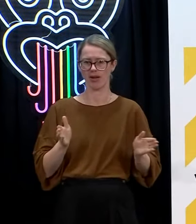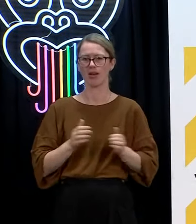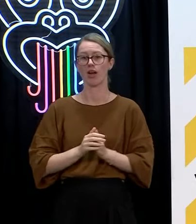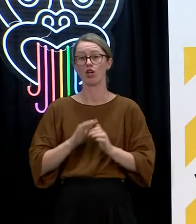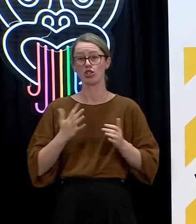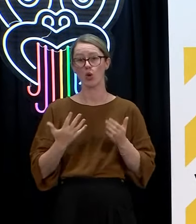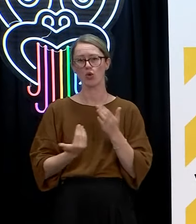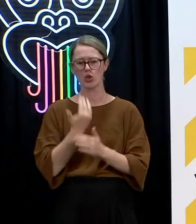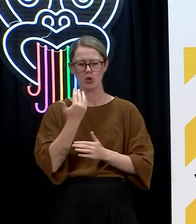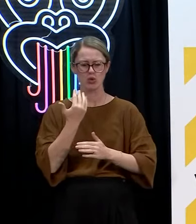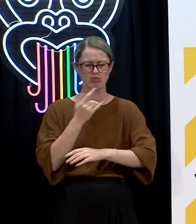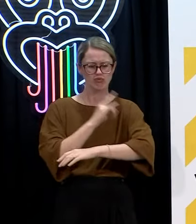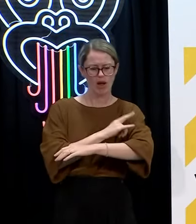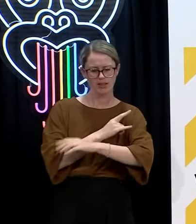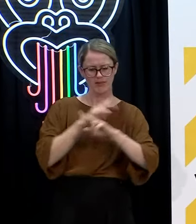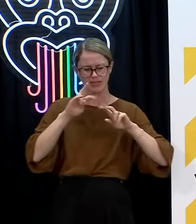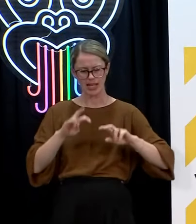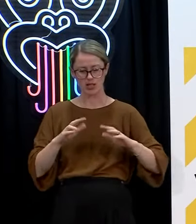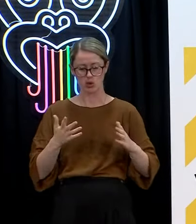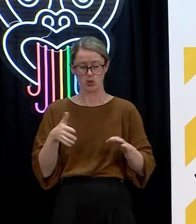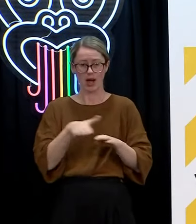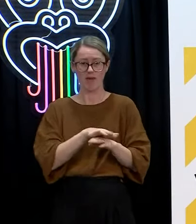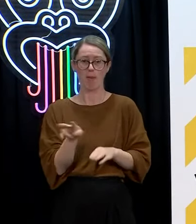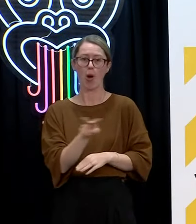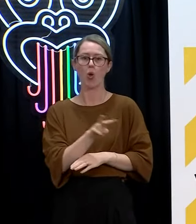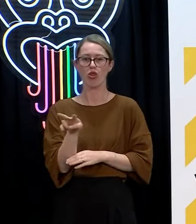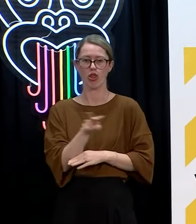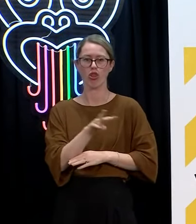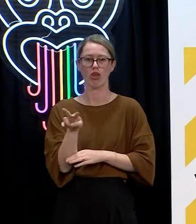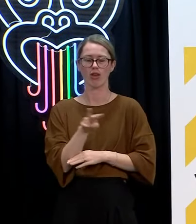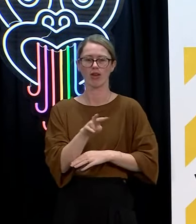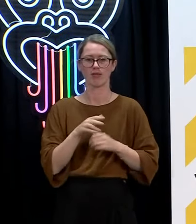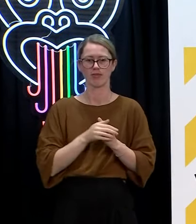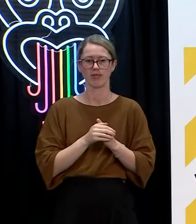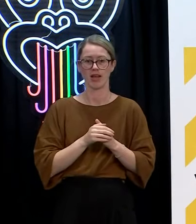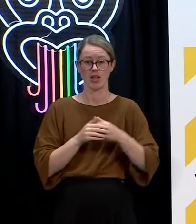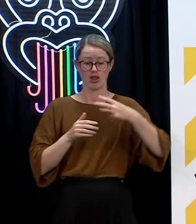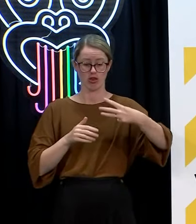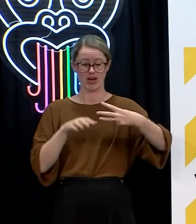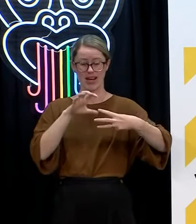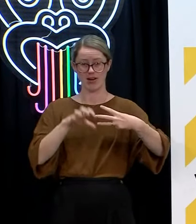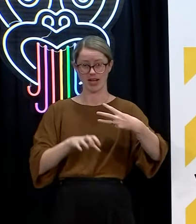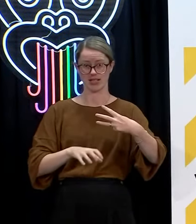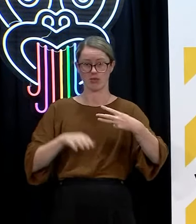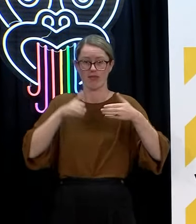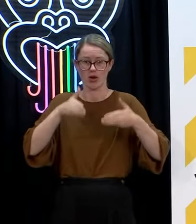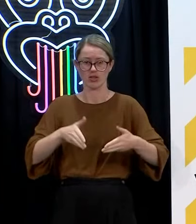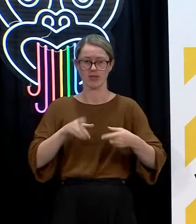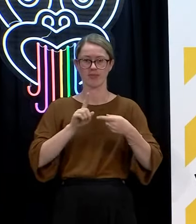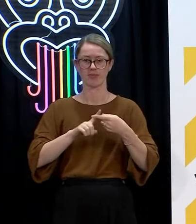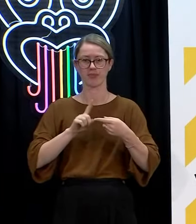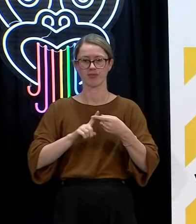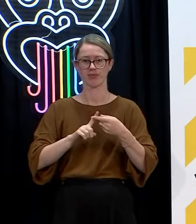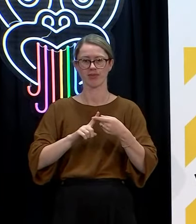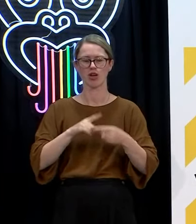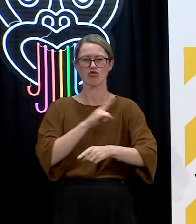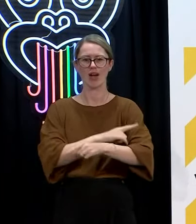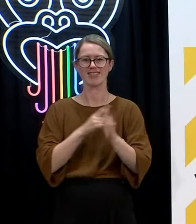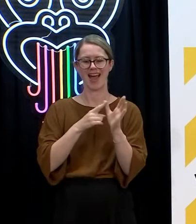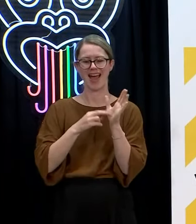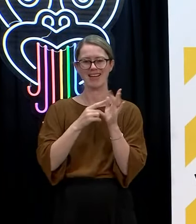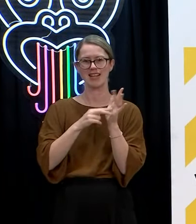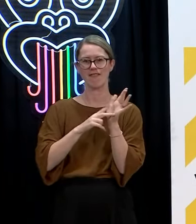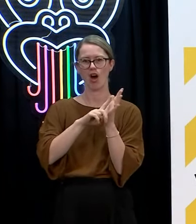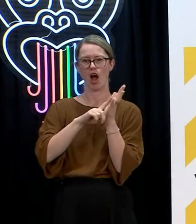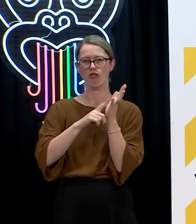being investigated and indeed used to cover both these areas, and they concentrate on three domains. First of all, antiviral drugs that limit